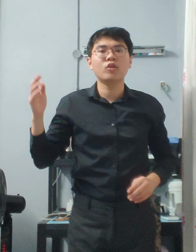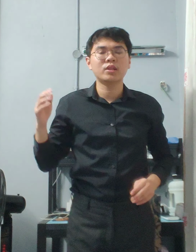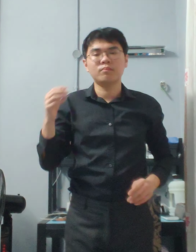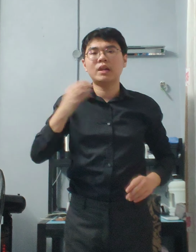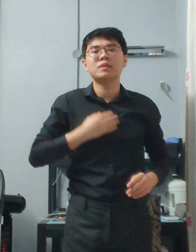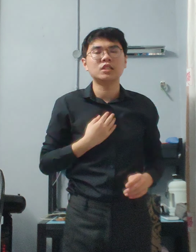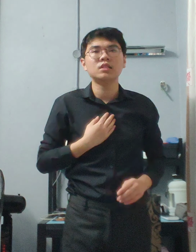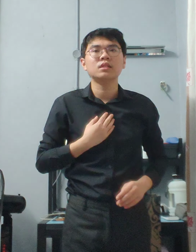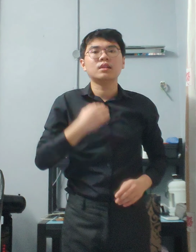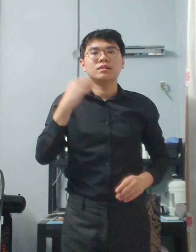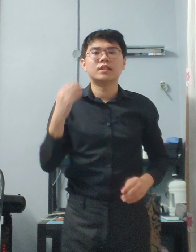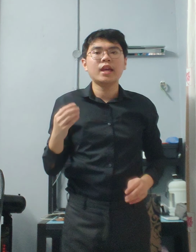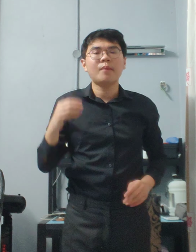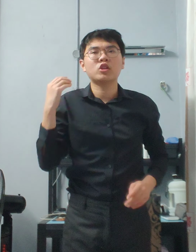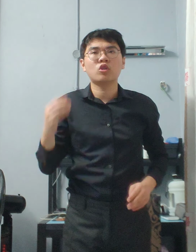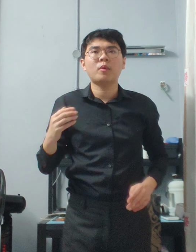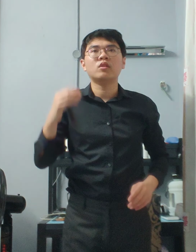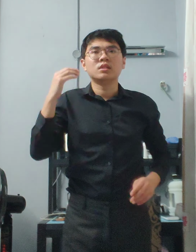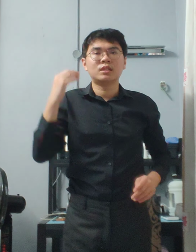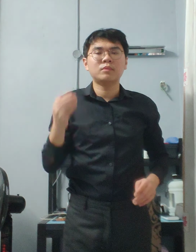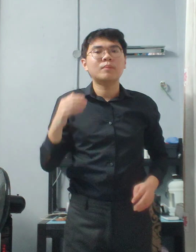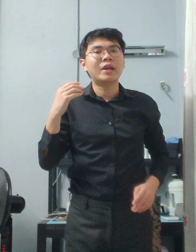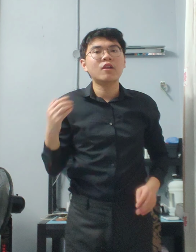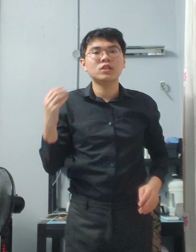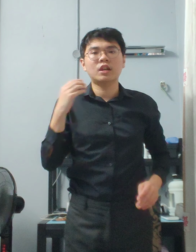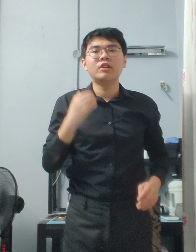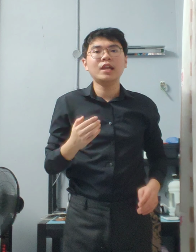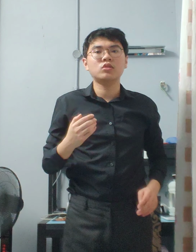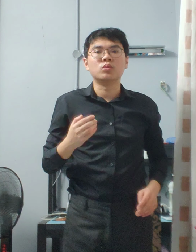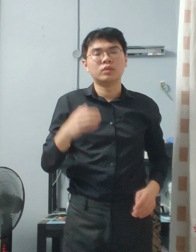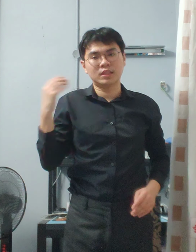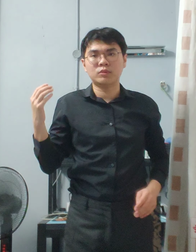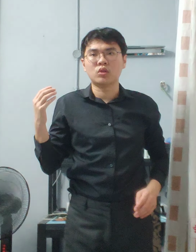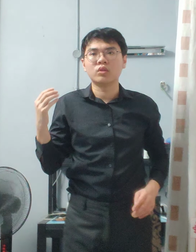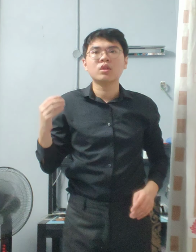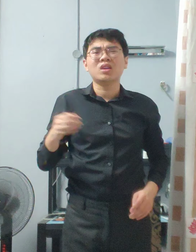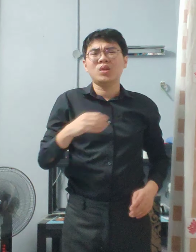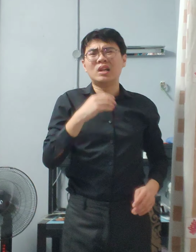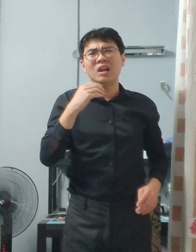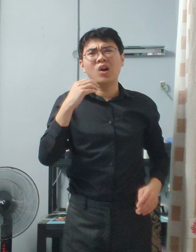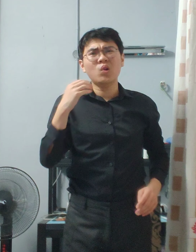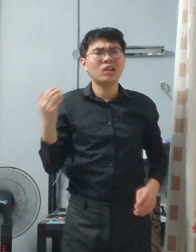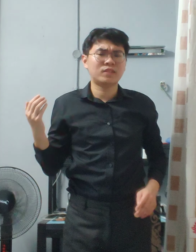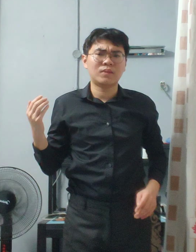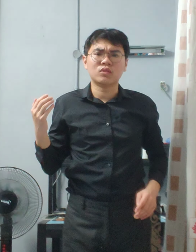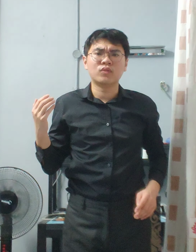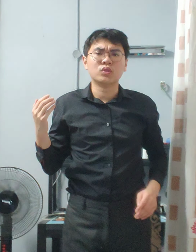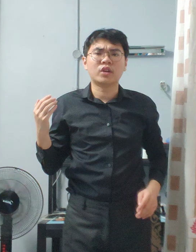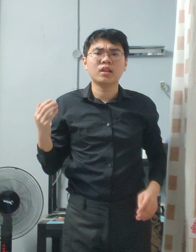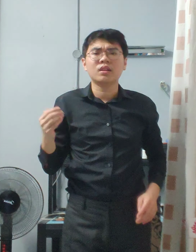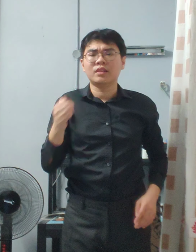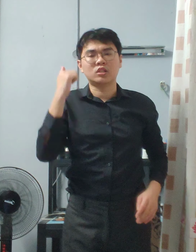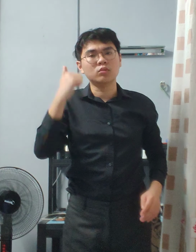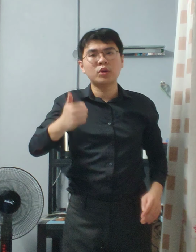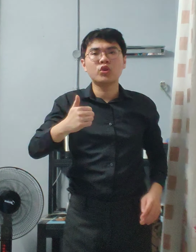Hi everyone, my name is Eden. Today I'm going to talk about something many of us can relate to, Samsung. We all love Samsung phones, right? They're super